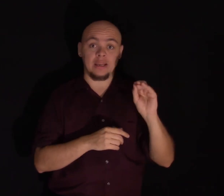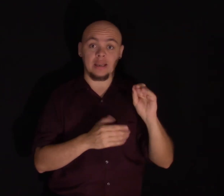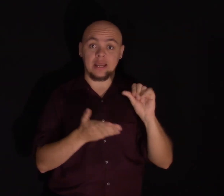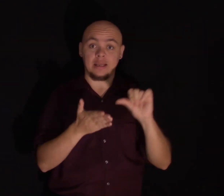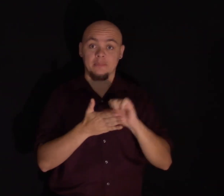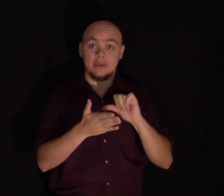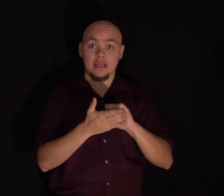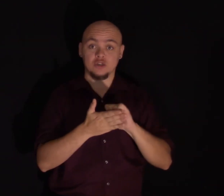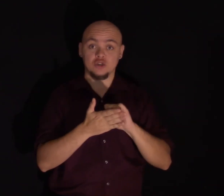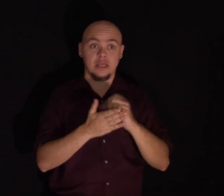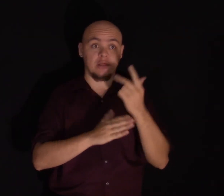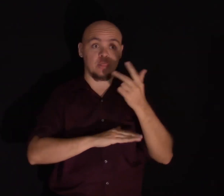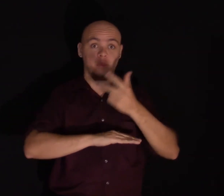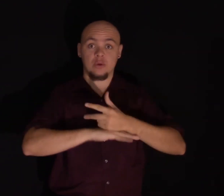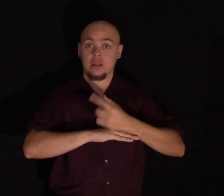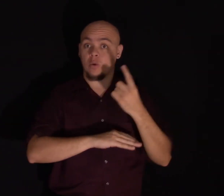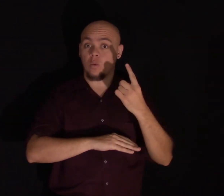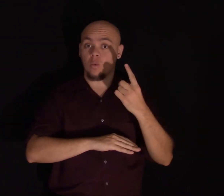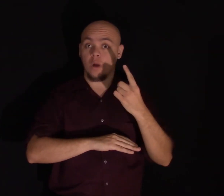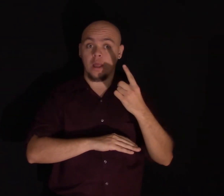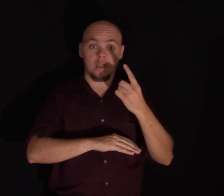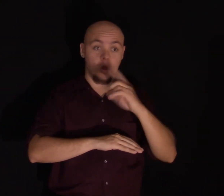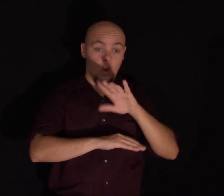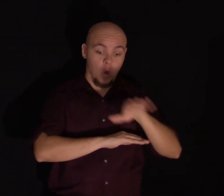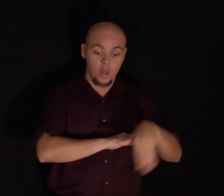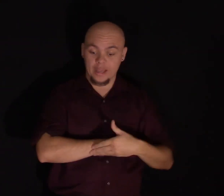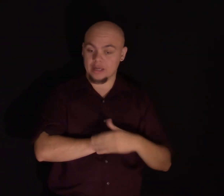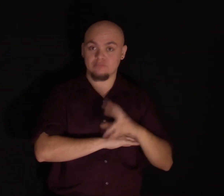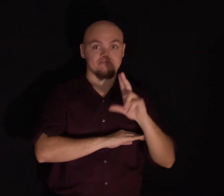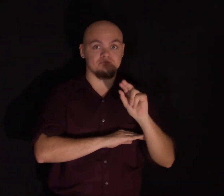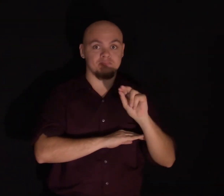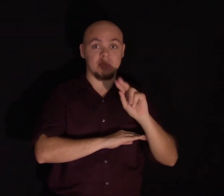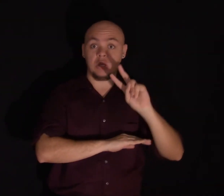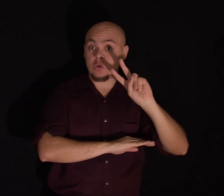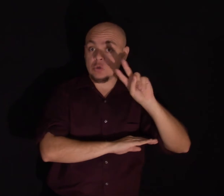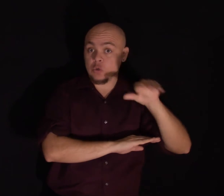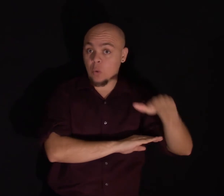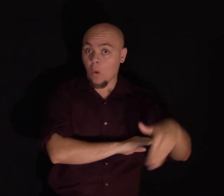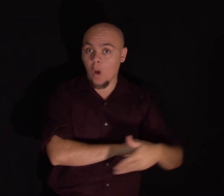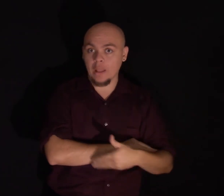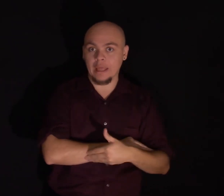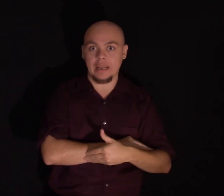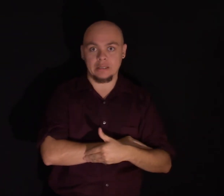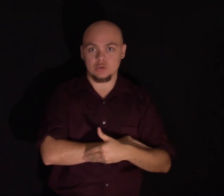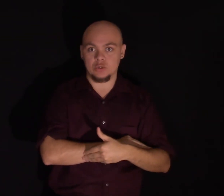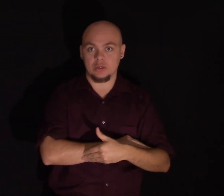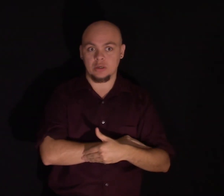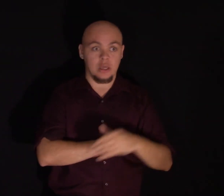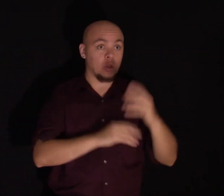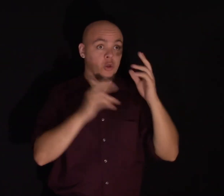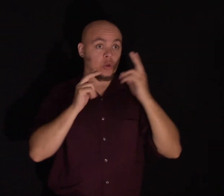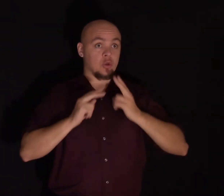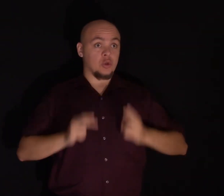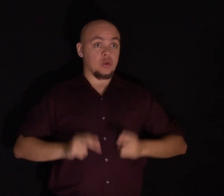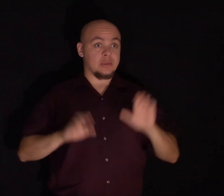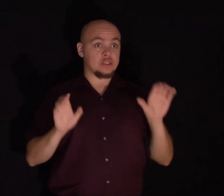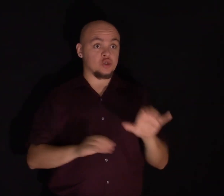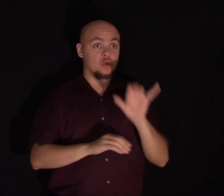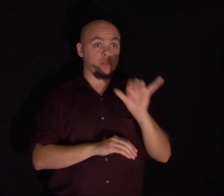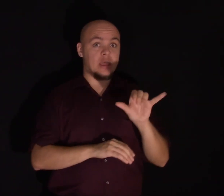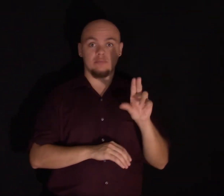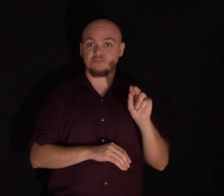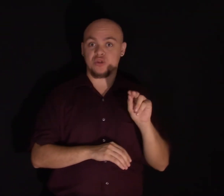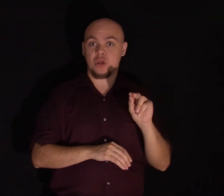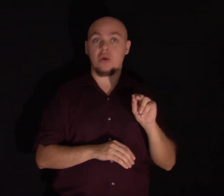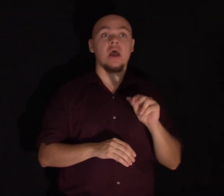72 hours pulling not one but two all-nighters humans are not supposed to pull two all-nighters sprinted